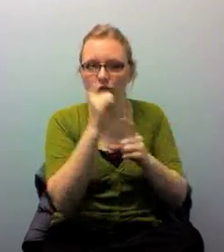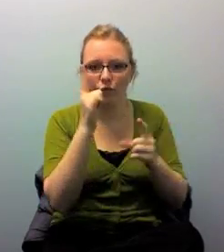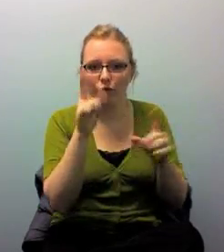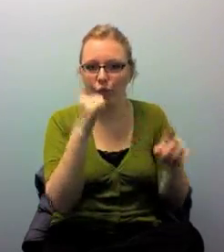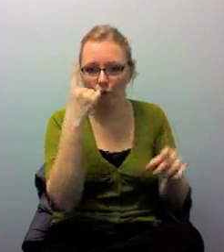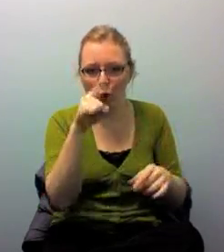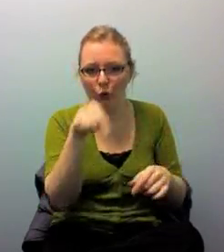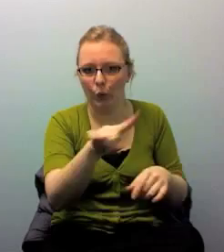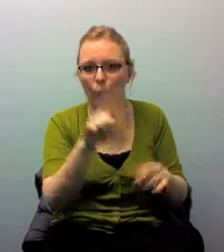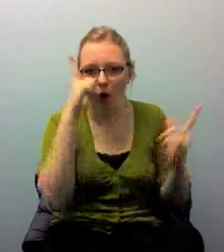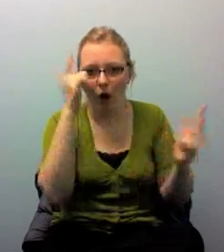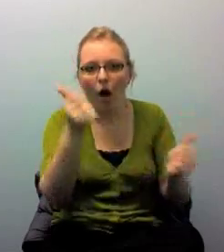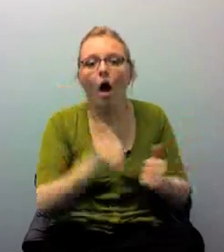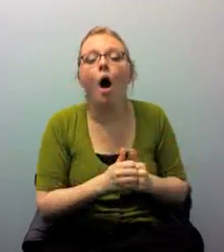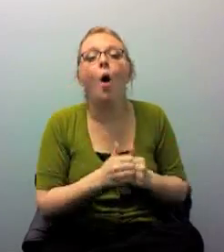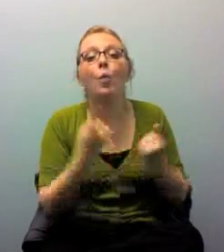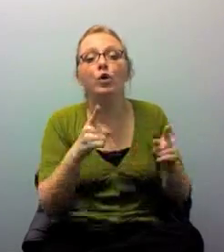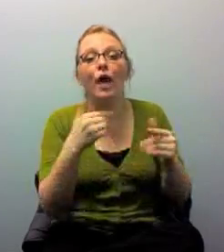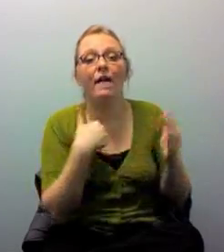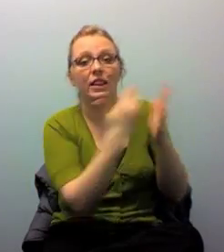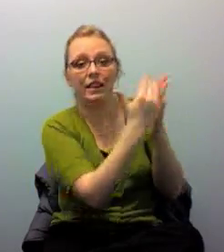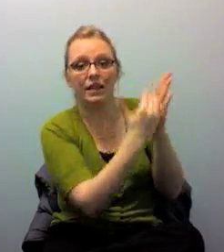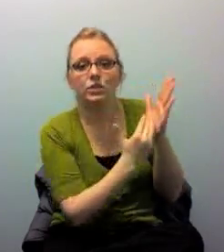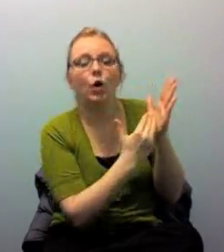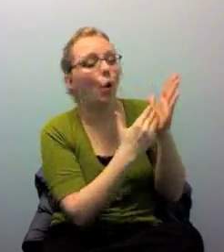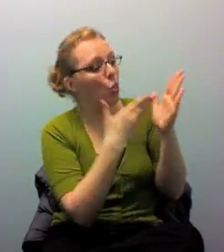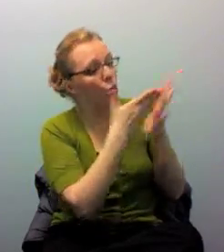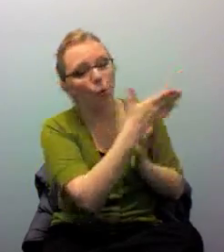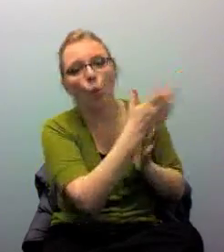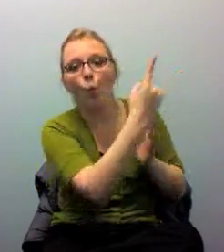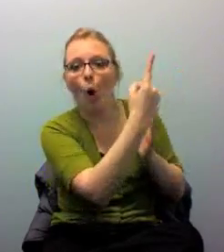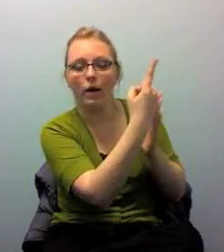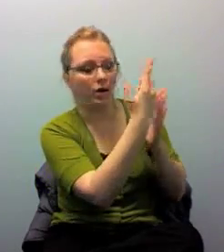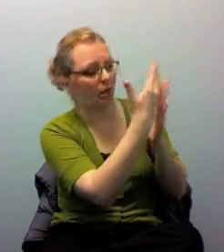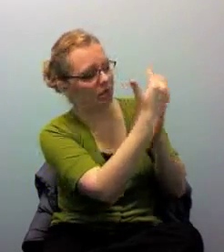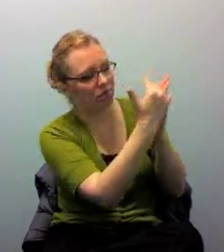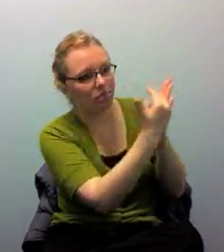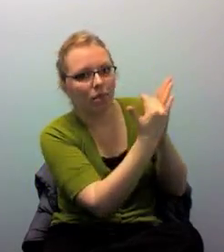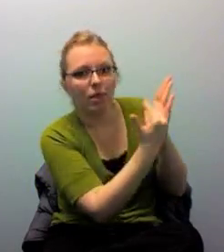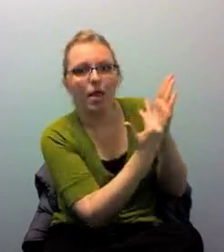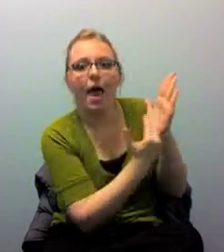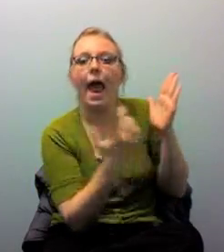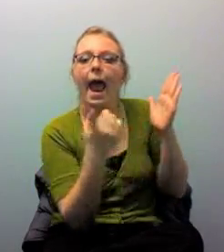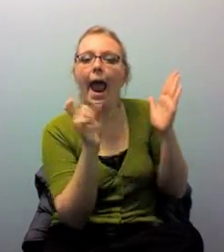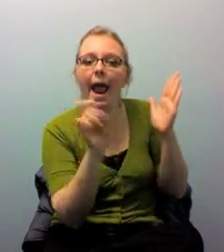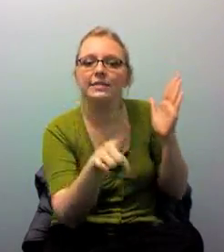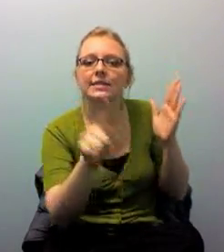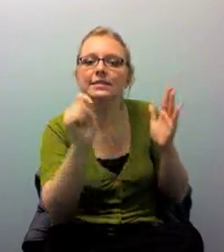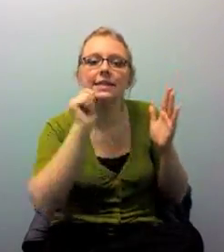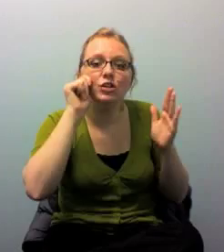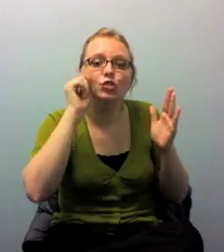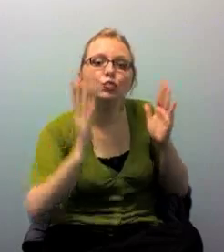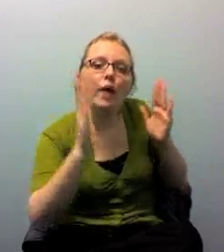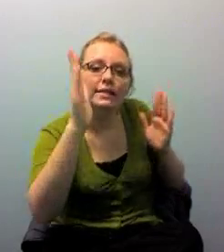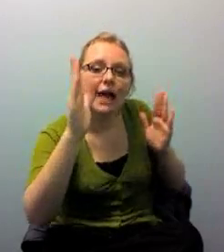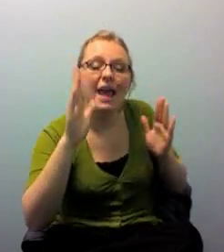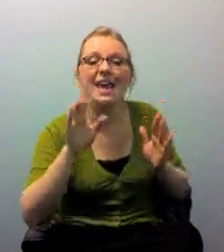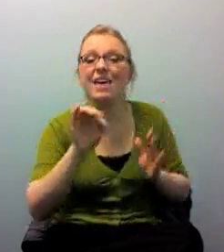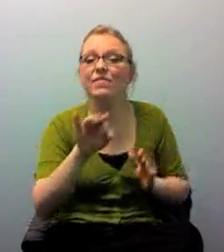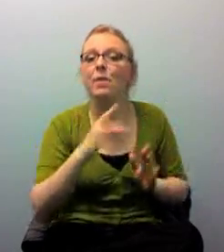the list, go through one item at a time. Ask the teenagers to raise their hands if they have personally felt that kind of